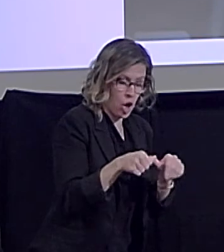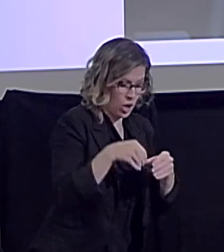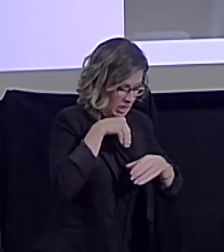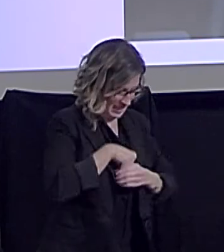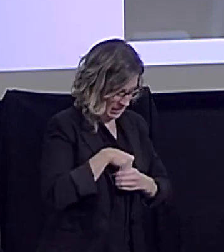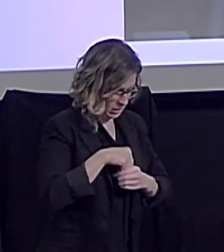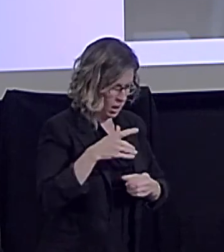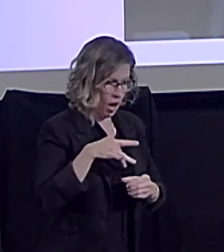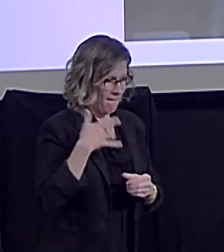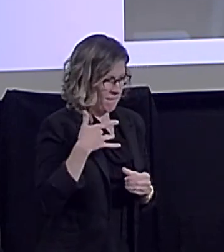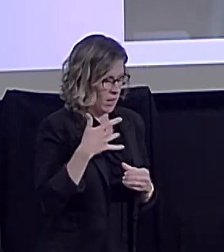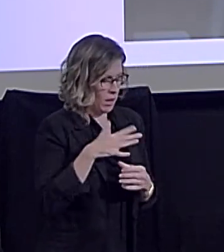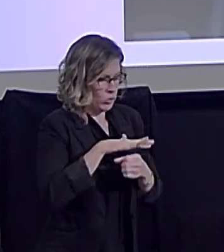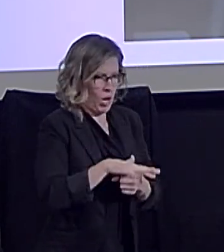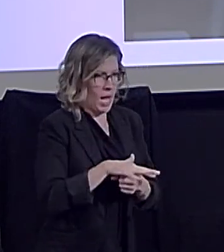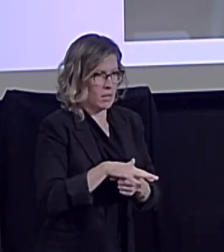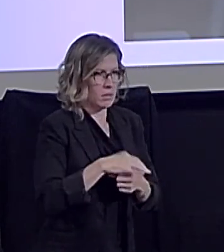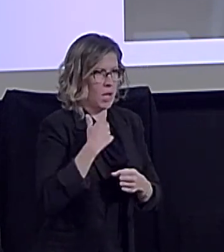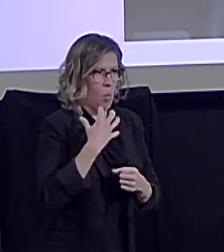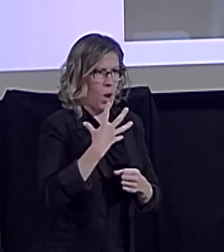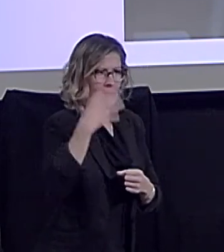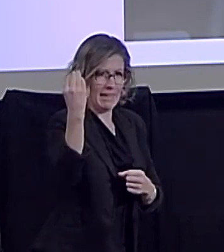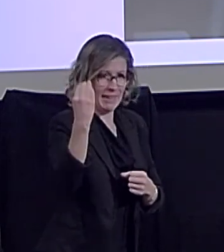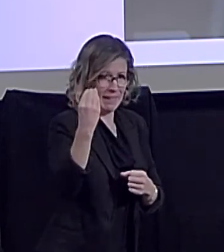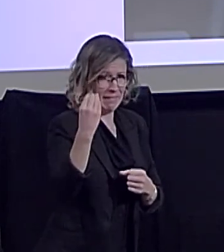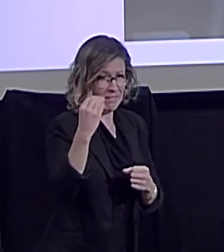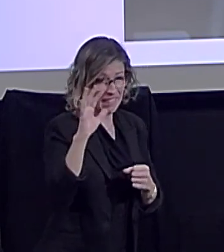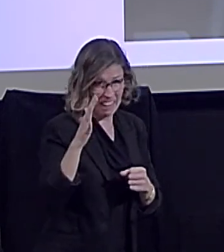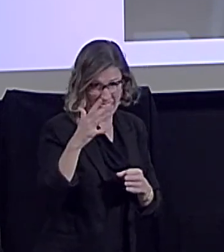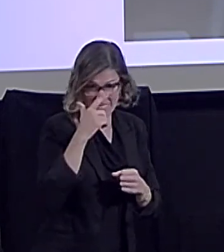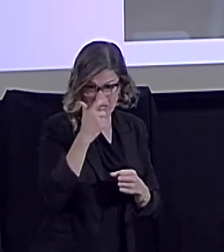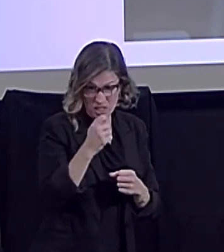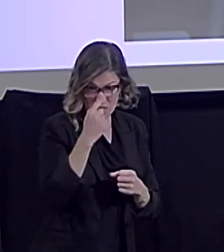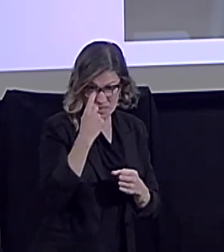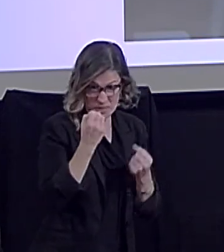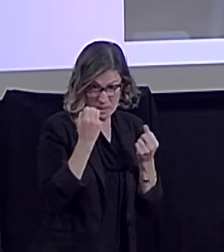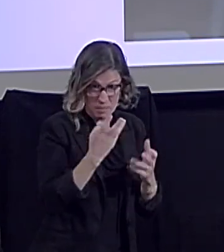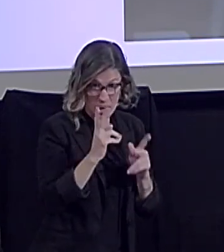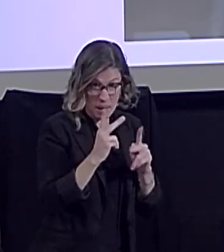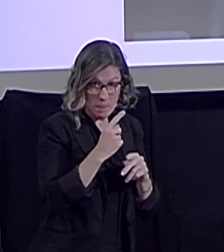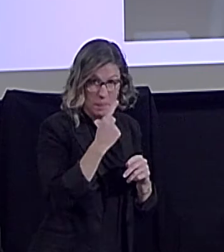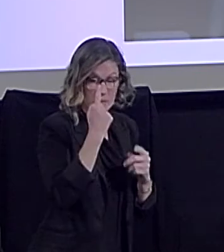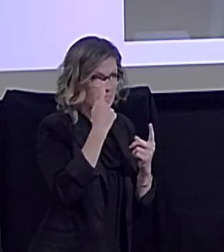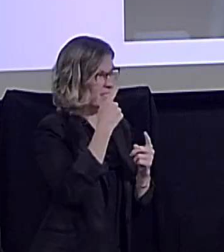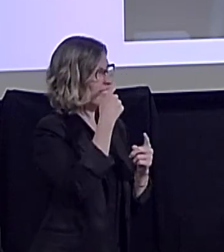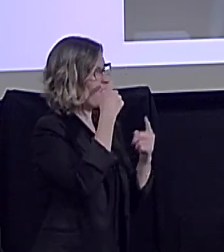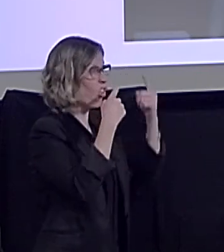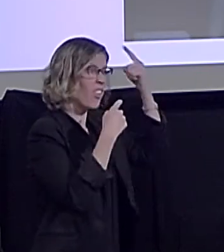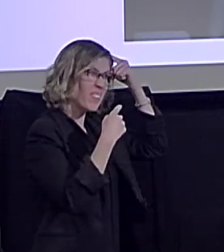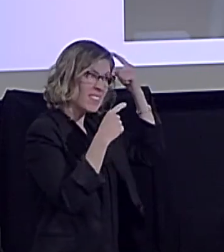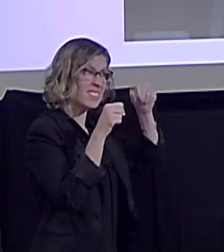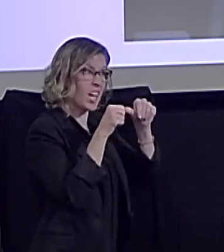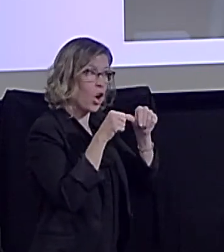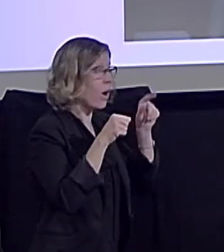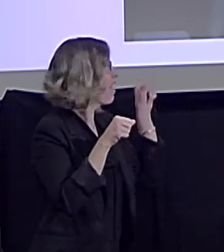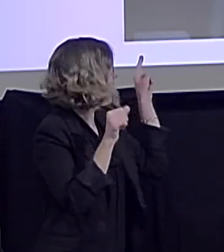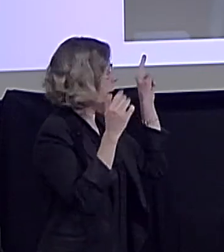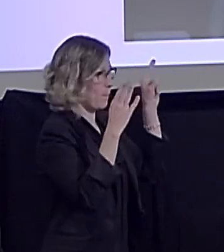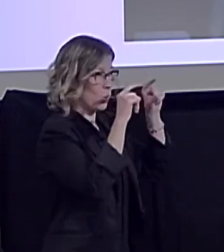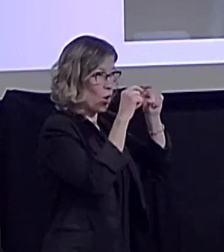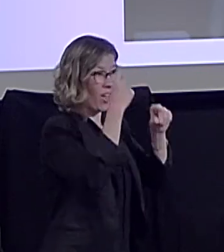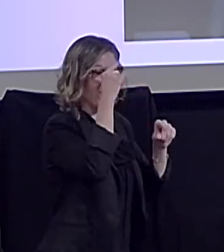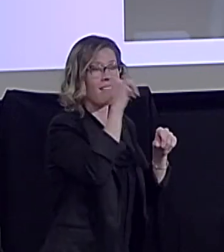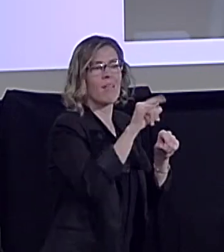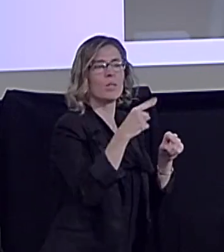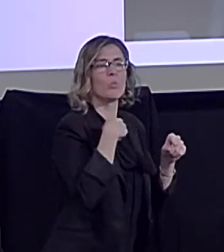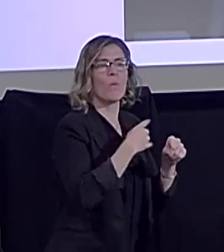You want to go away. By the way, that's interesting because many people consider this an area for pain. They say, oh